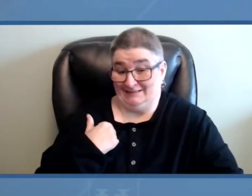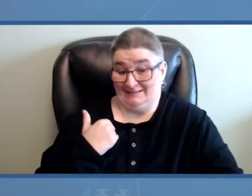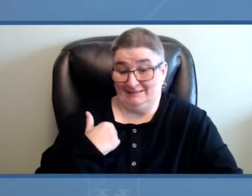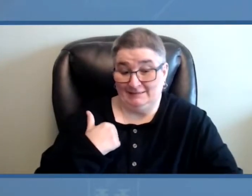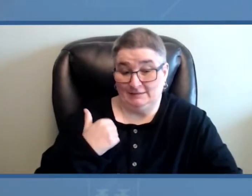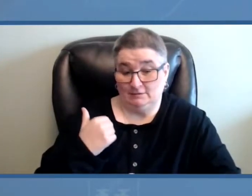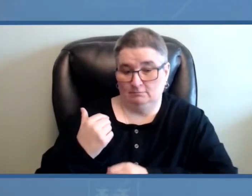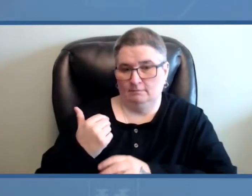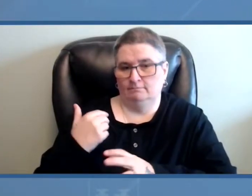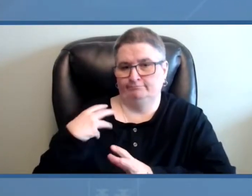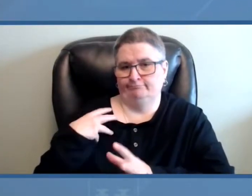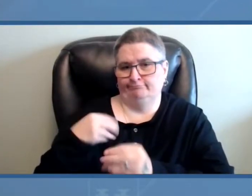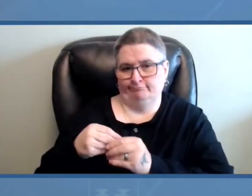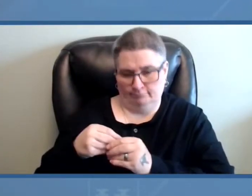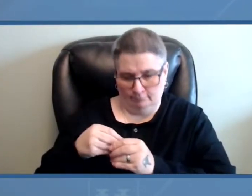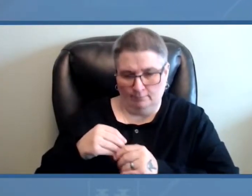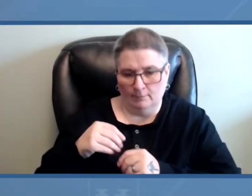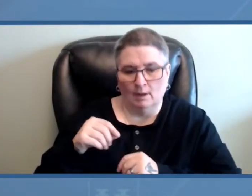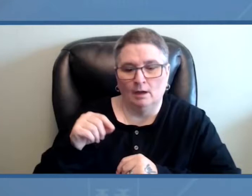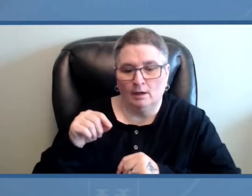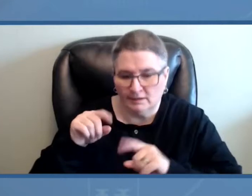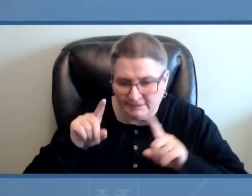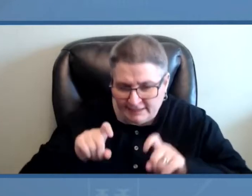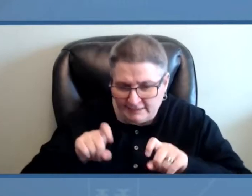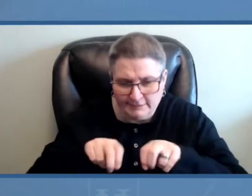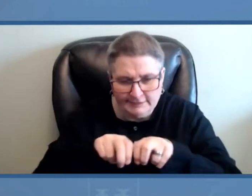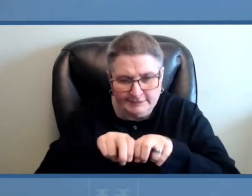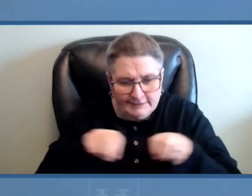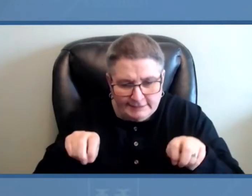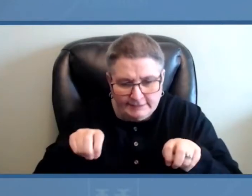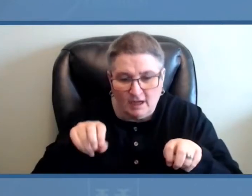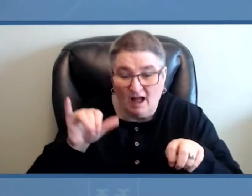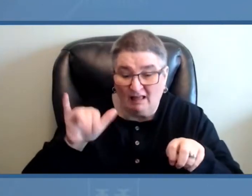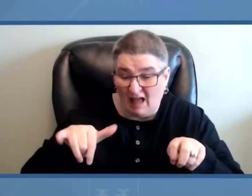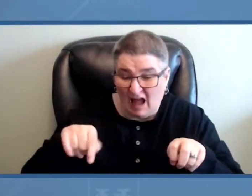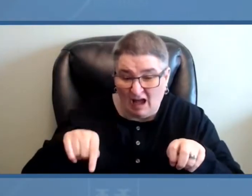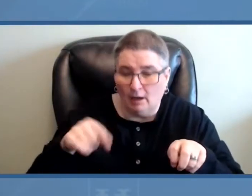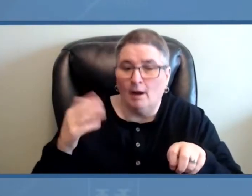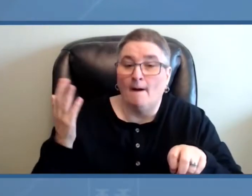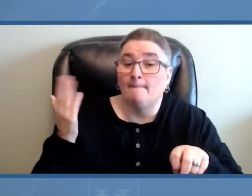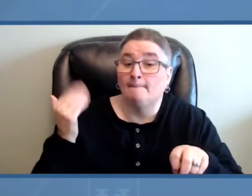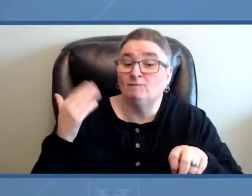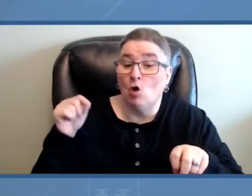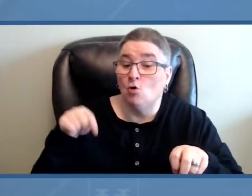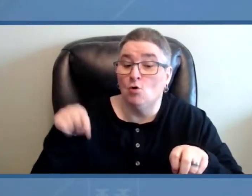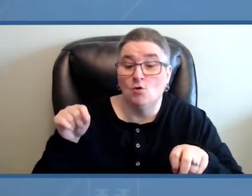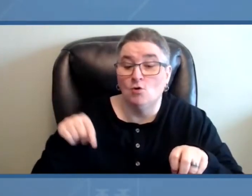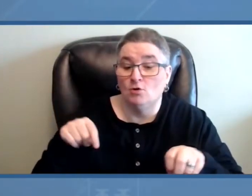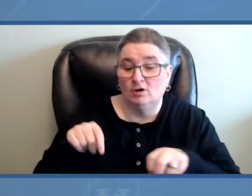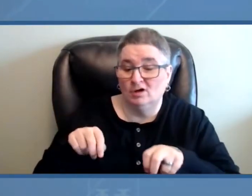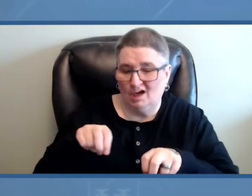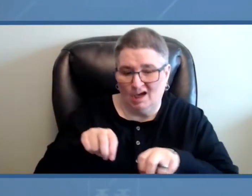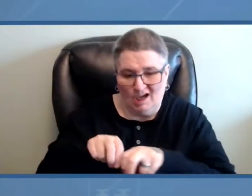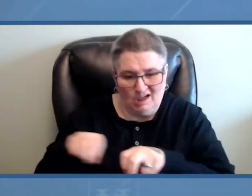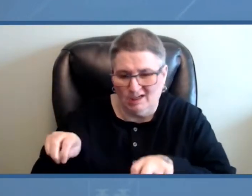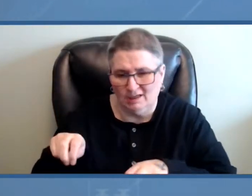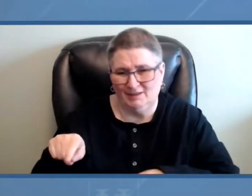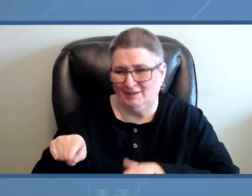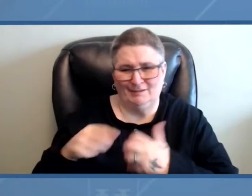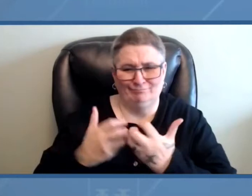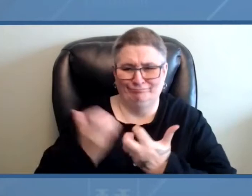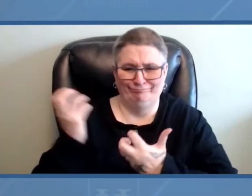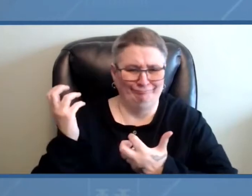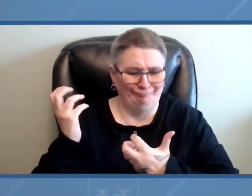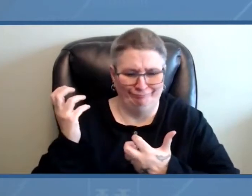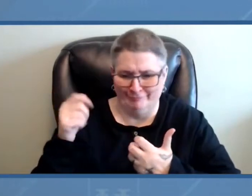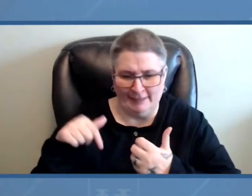we installed prototype bus stop bench seating at stops where conventional benches could not